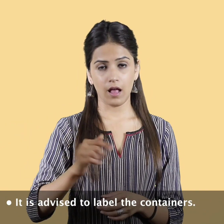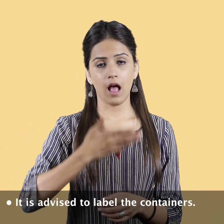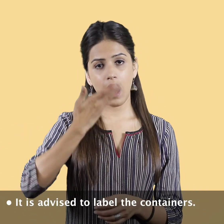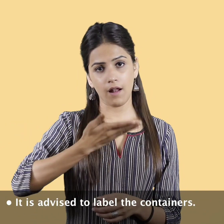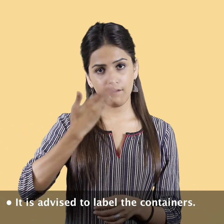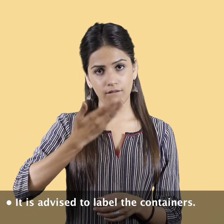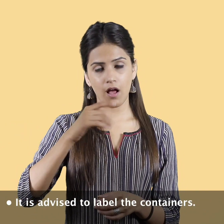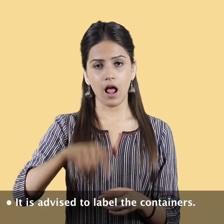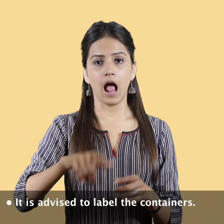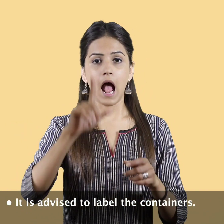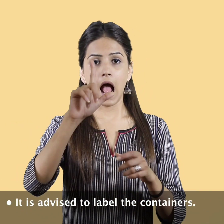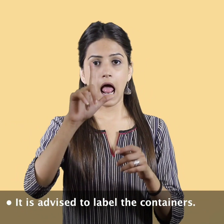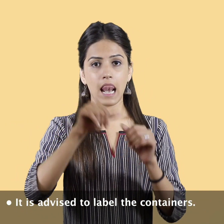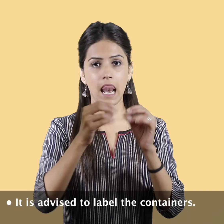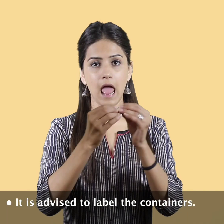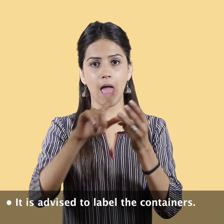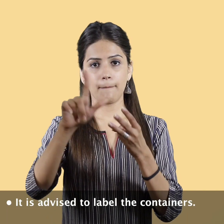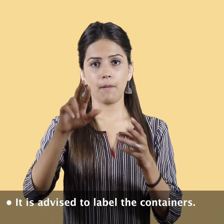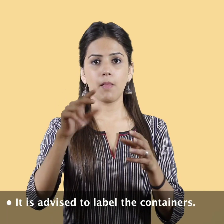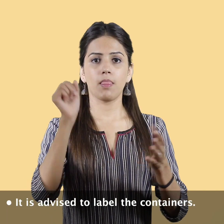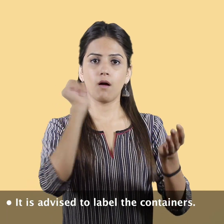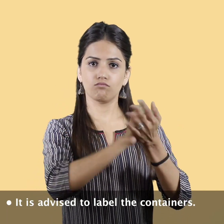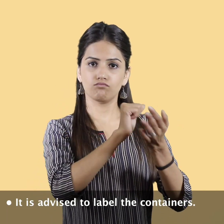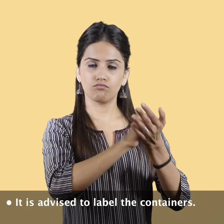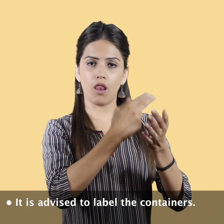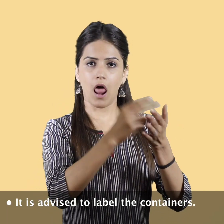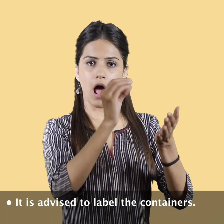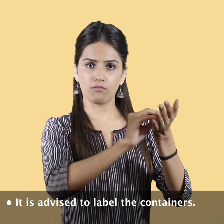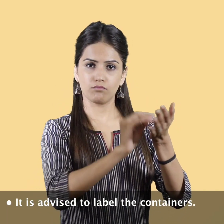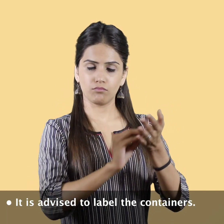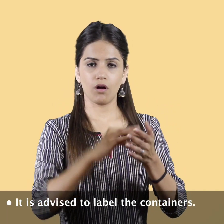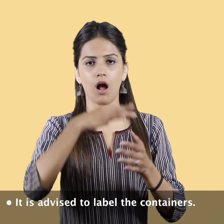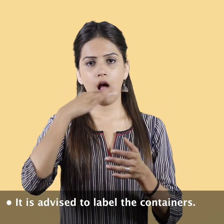It is advised to label the containers.